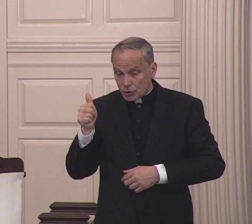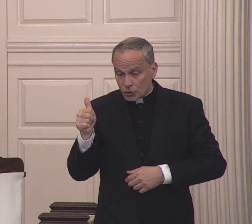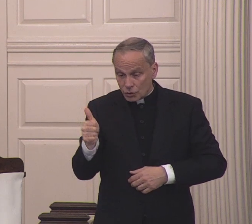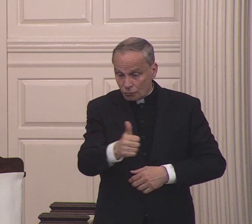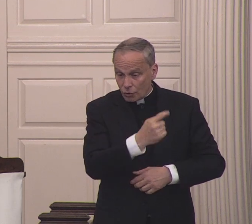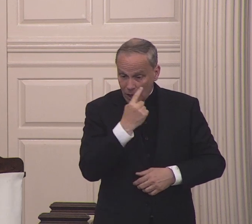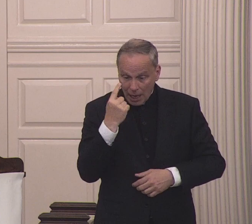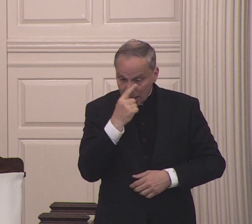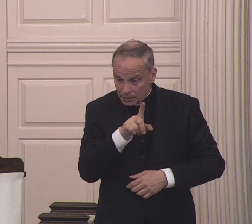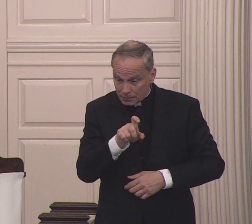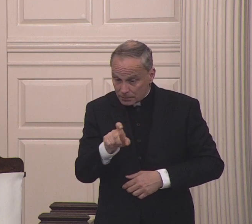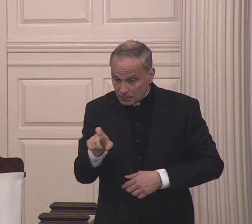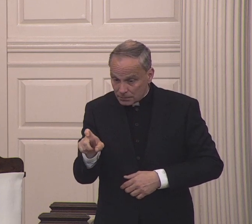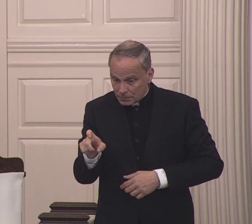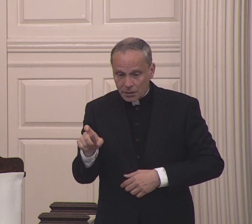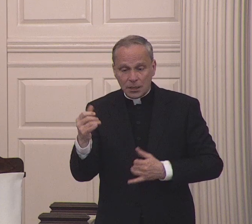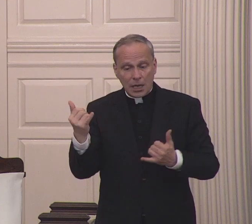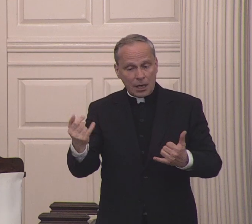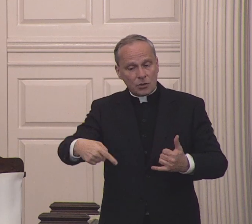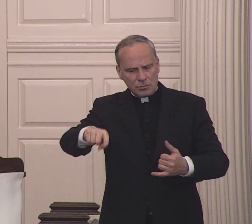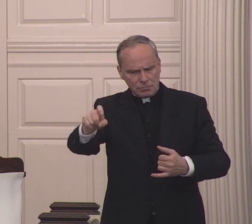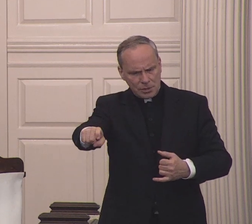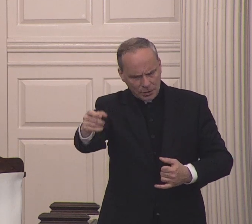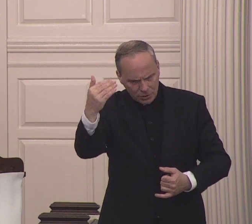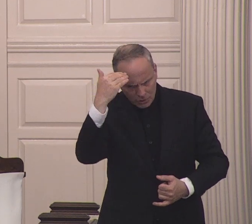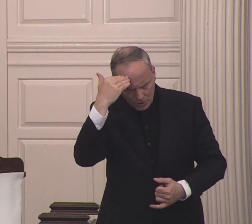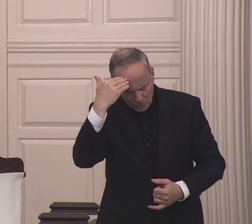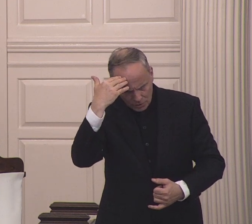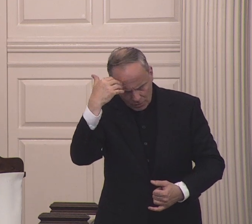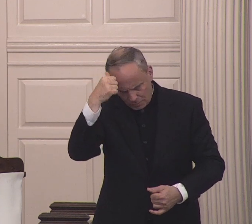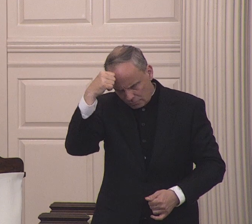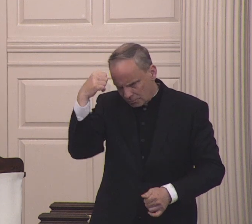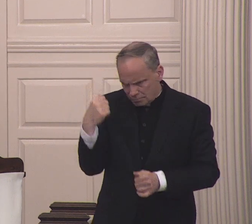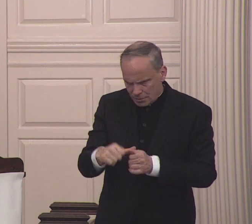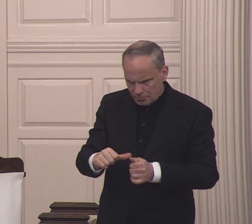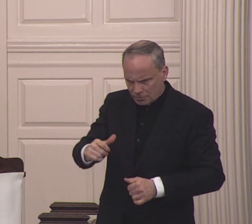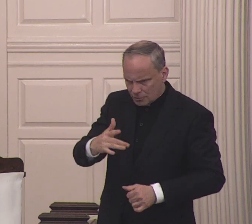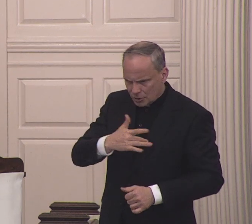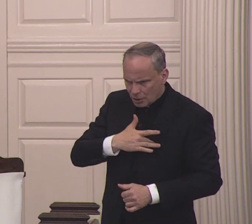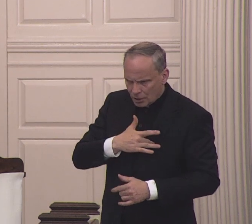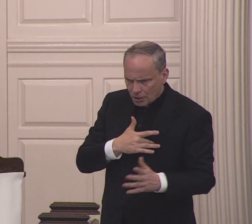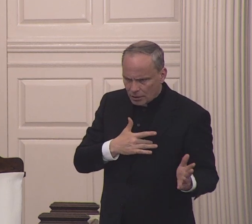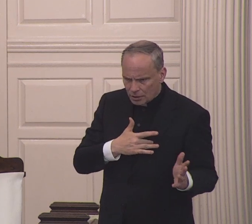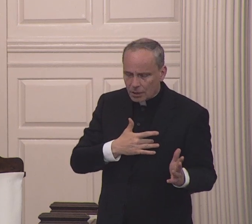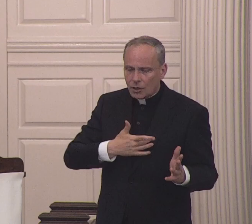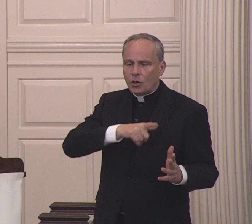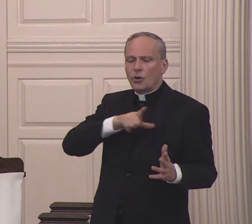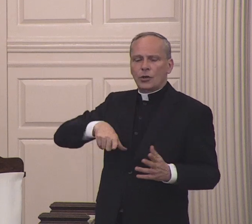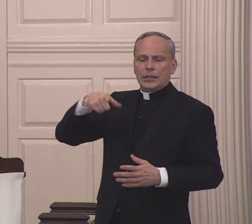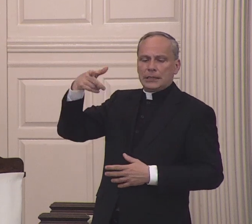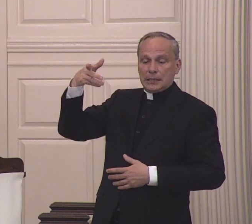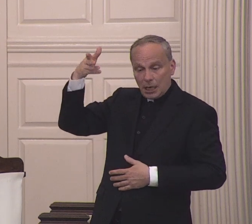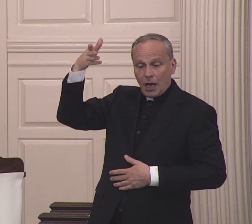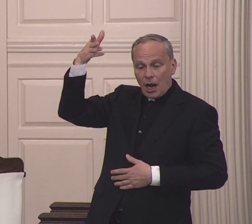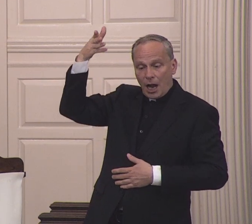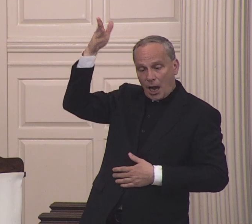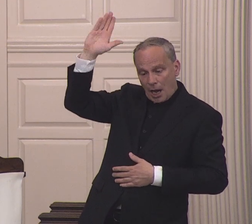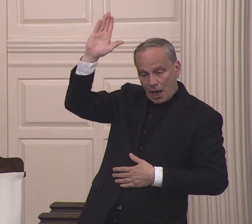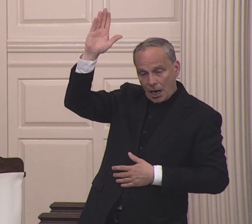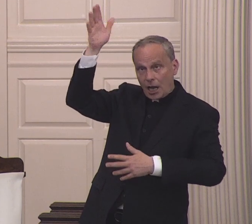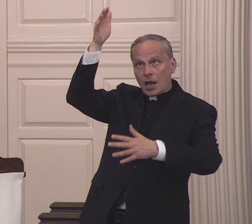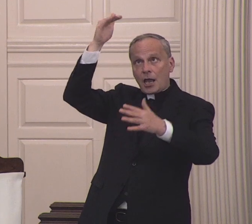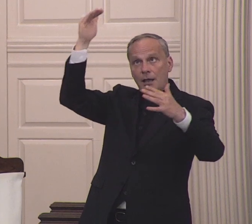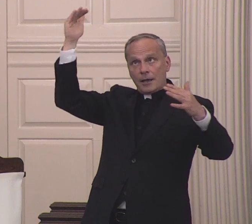This is why you must now know and fix in your heart that the Lord is God in the